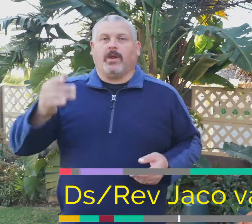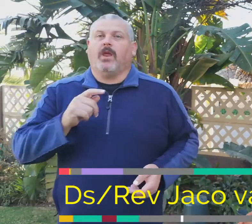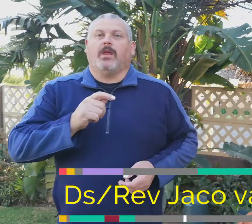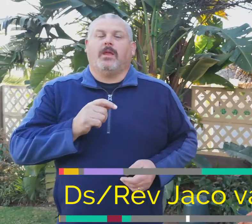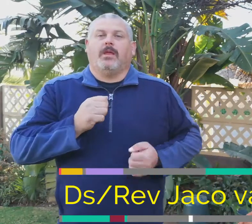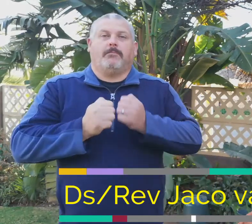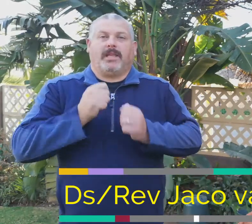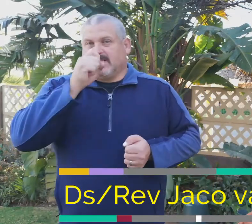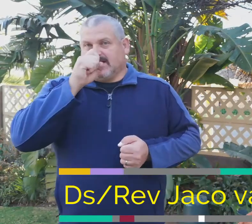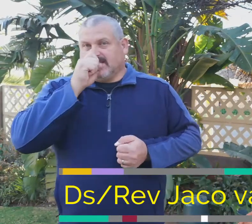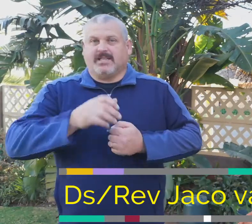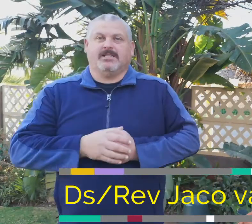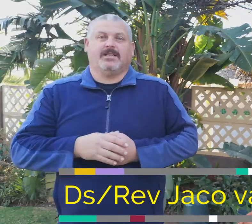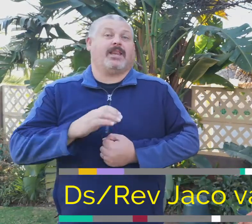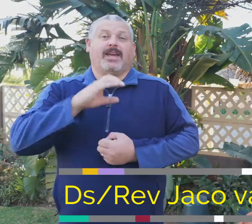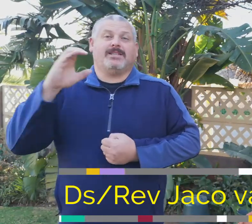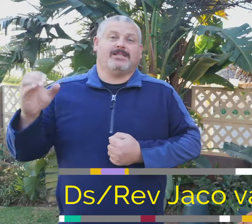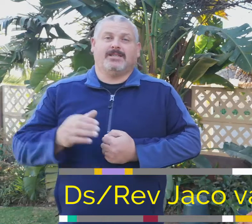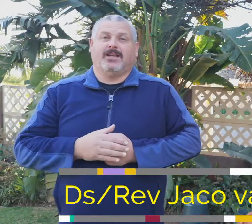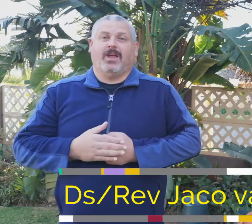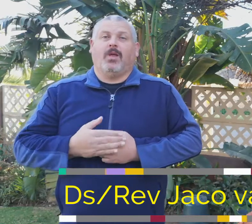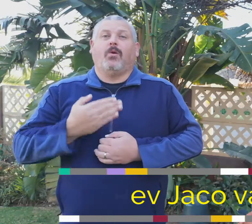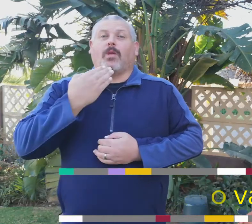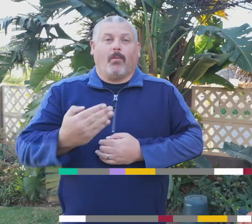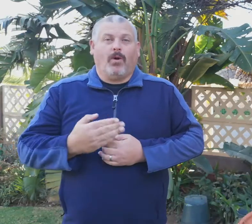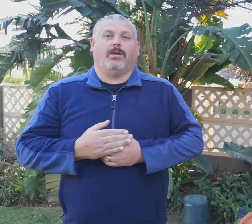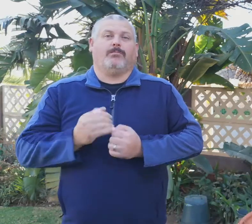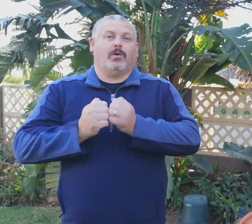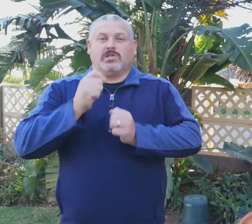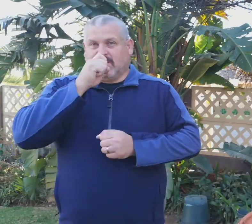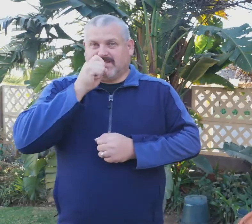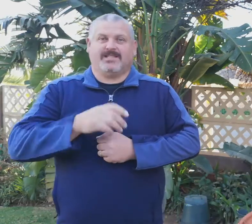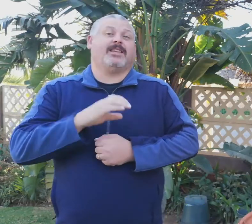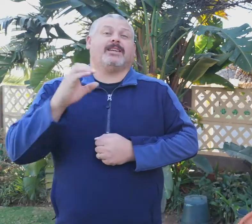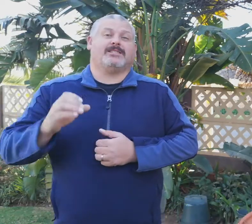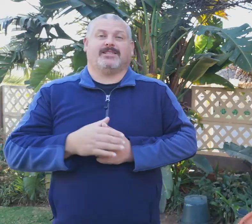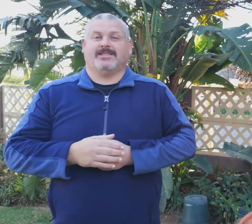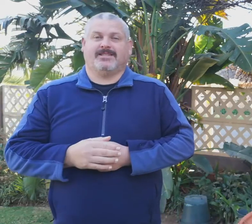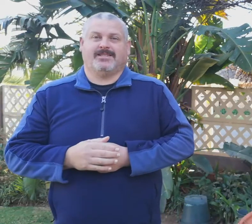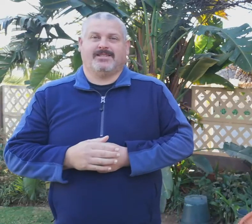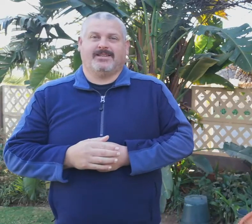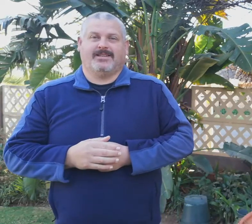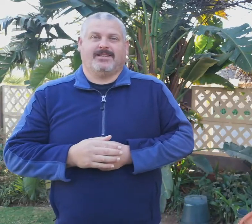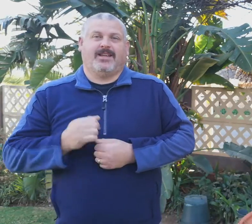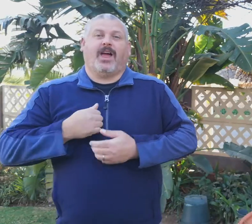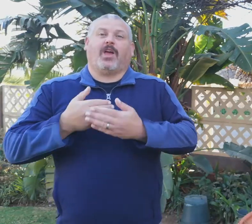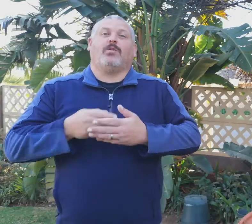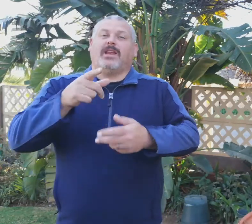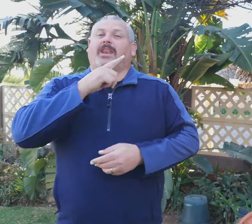Môre. Brothers and sisters, guys. Goedemorgen, brothers and sisters, Christus. Groet julle in the